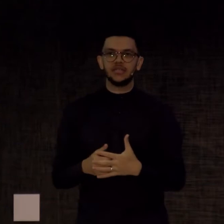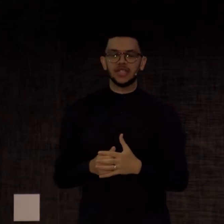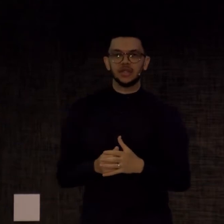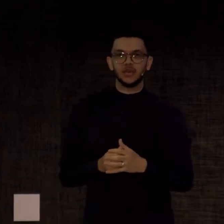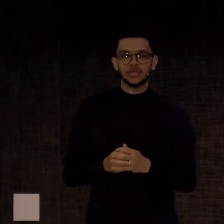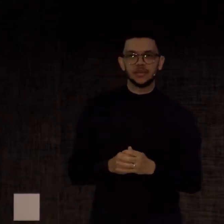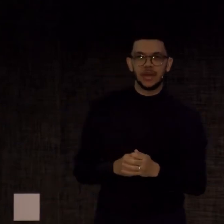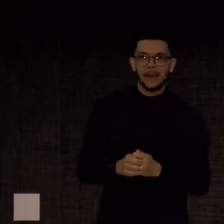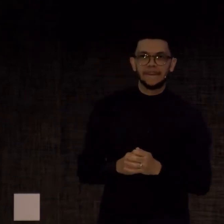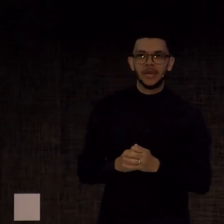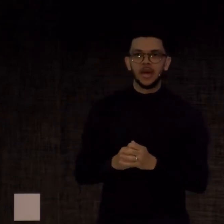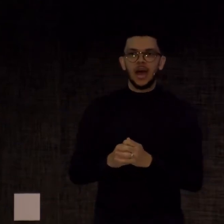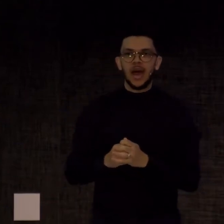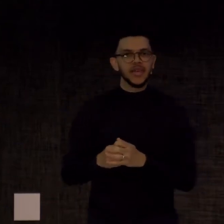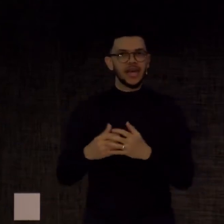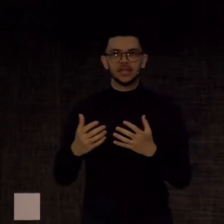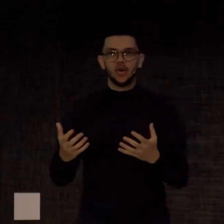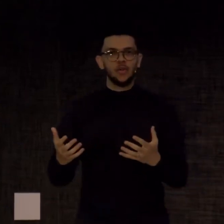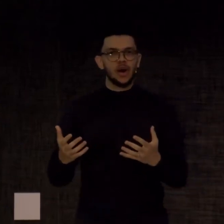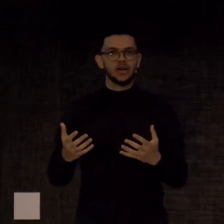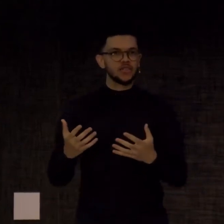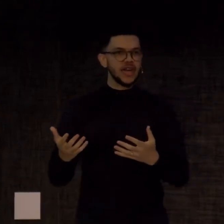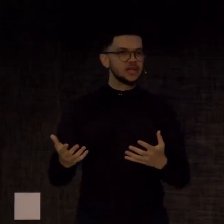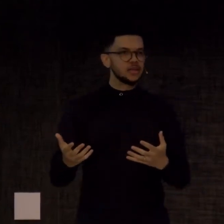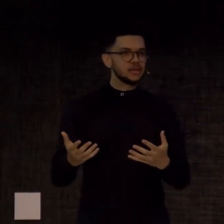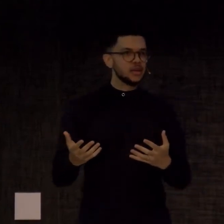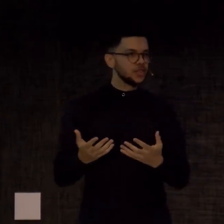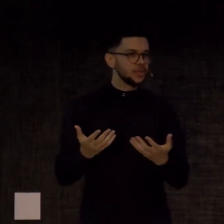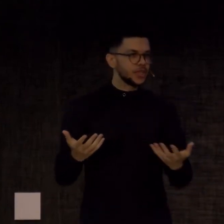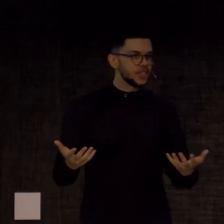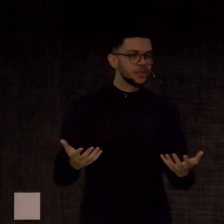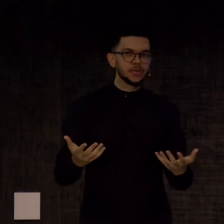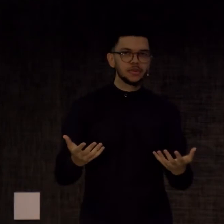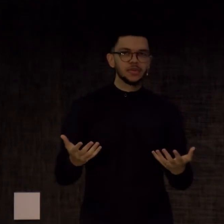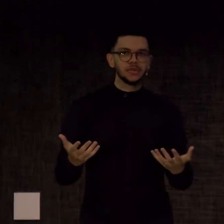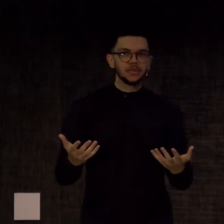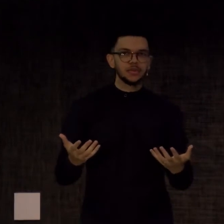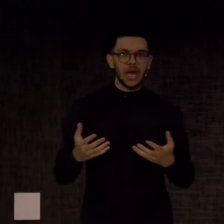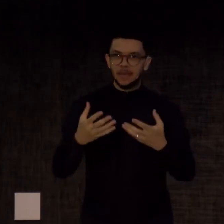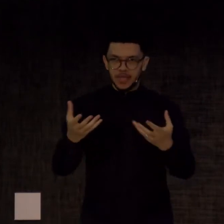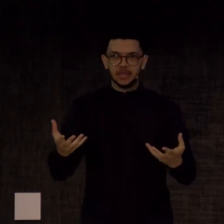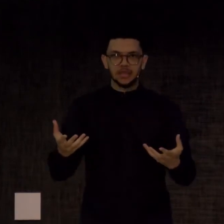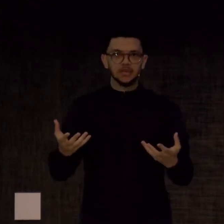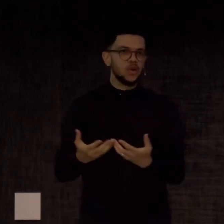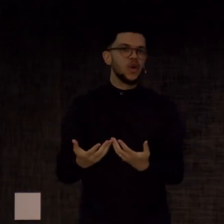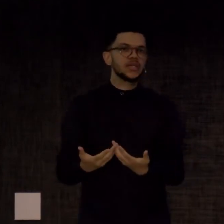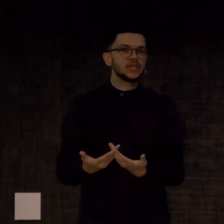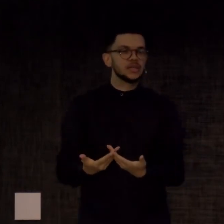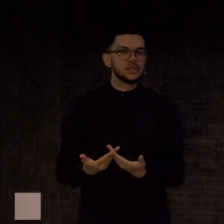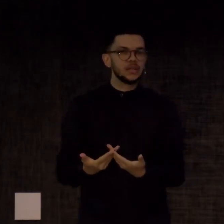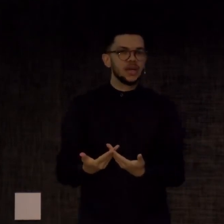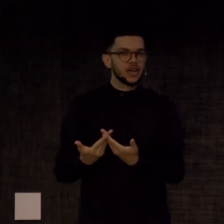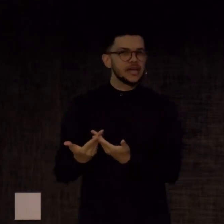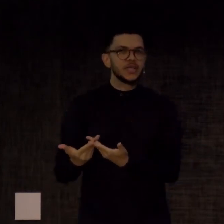the conventional wisdom. I think that's the hallmark of great entrepreneurship and business. What